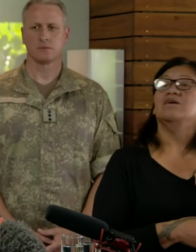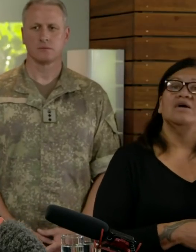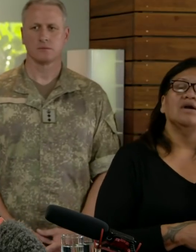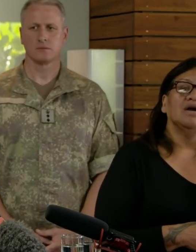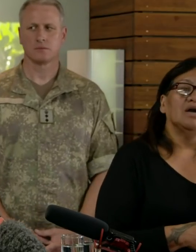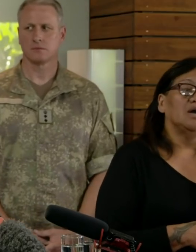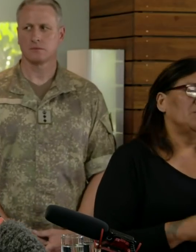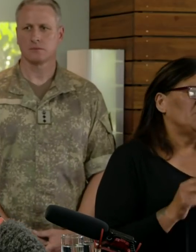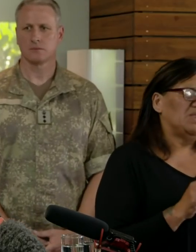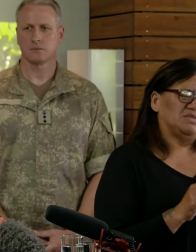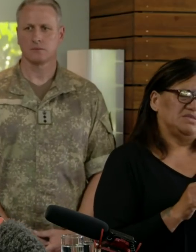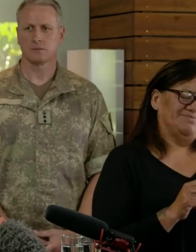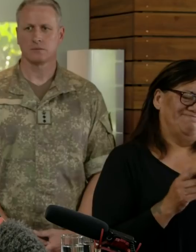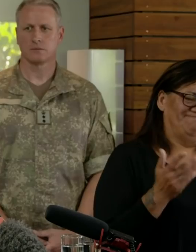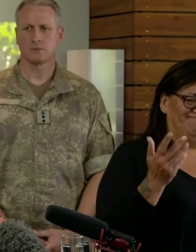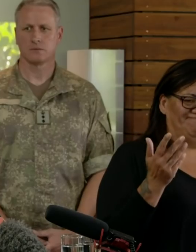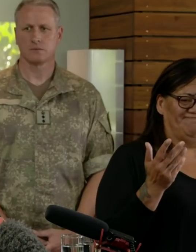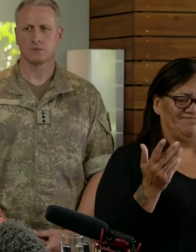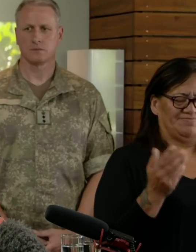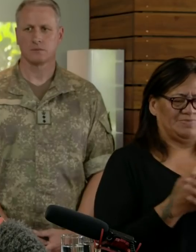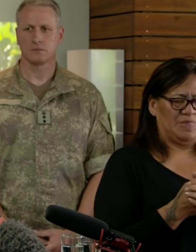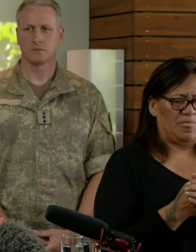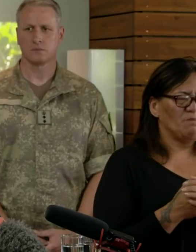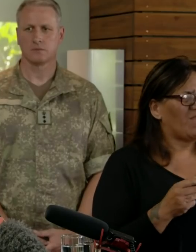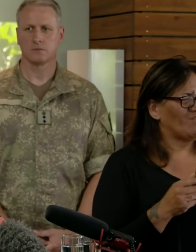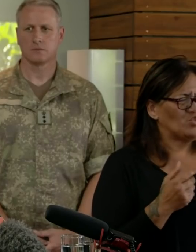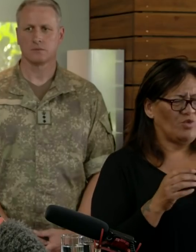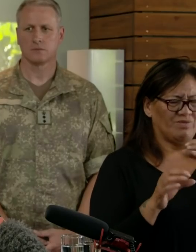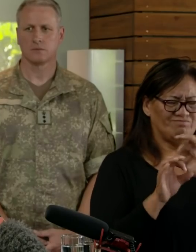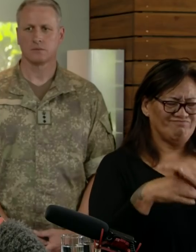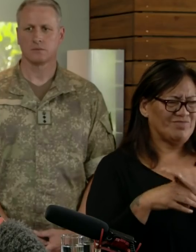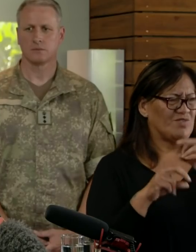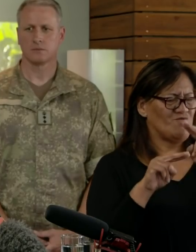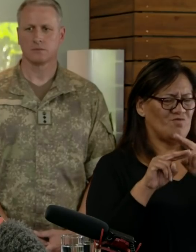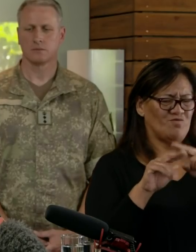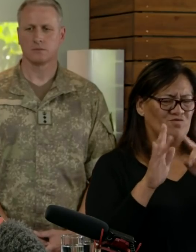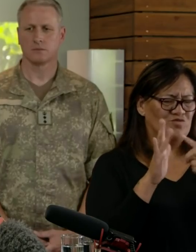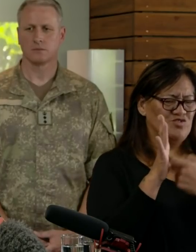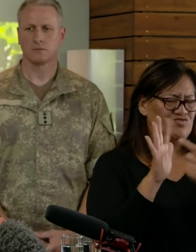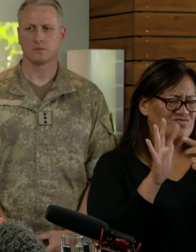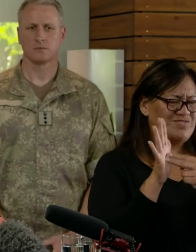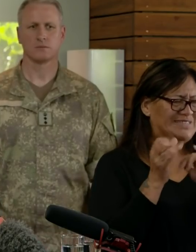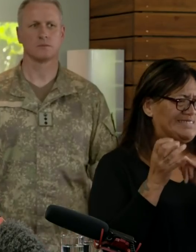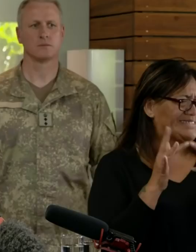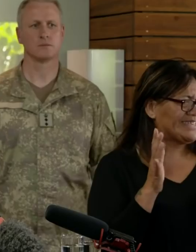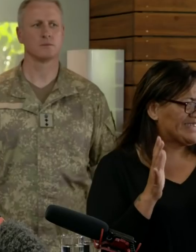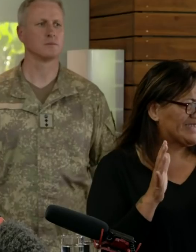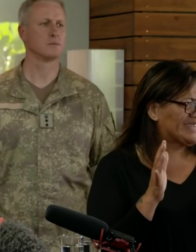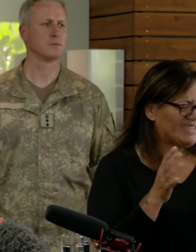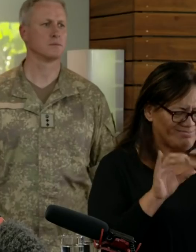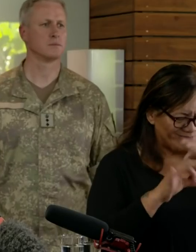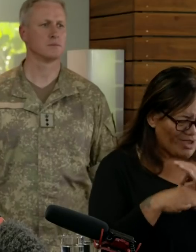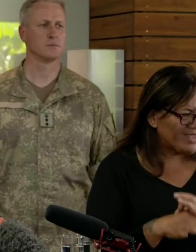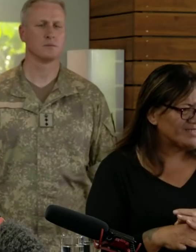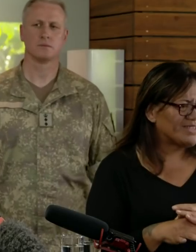in these circumstances, with good forensics and everything else, we normally do